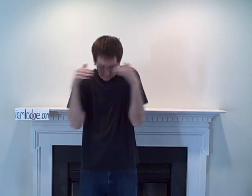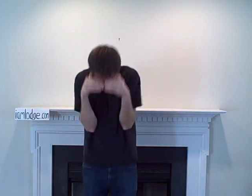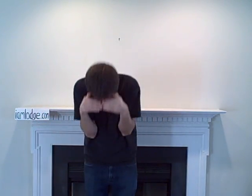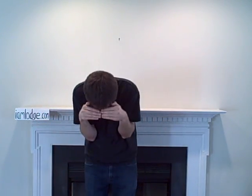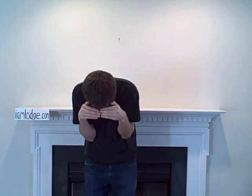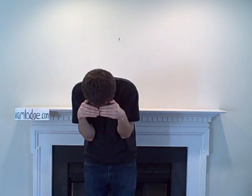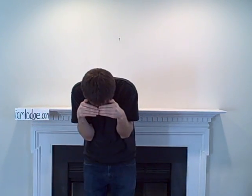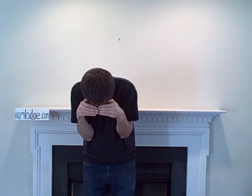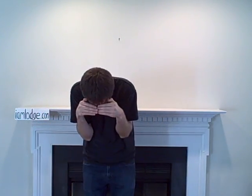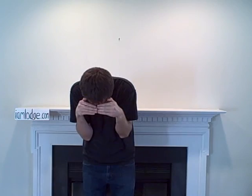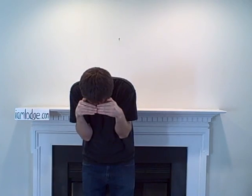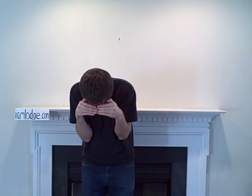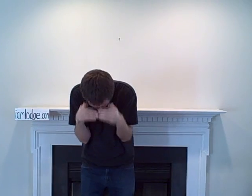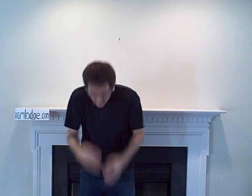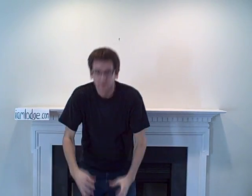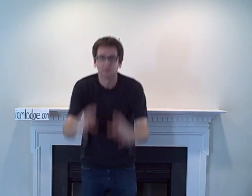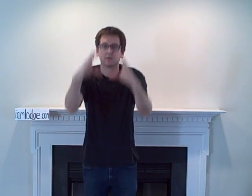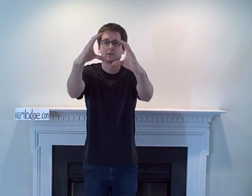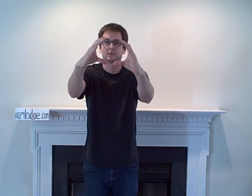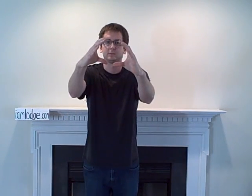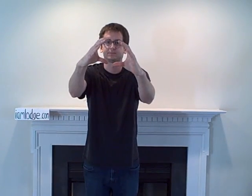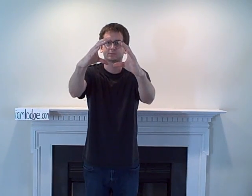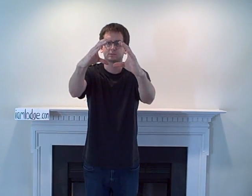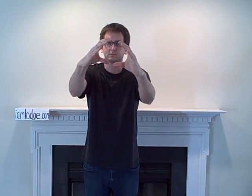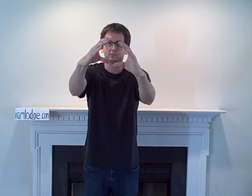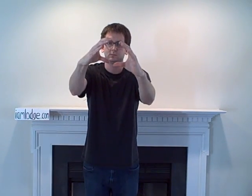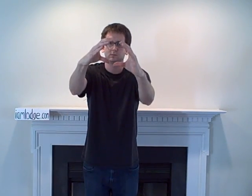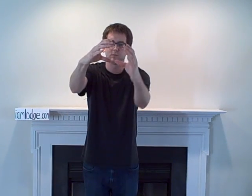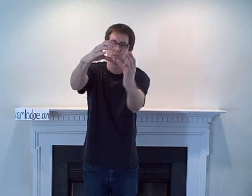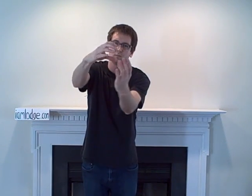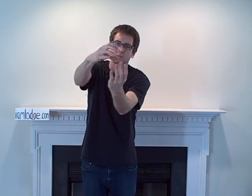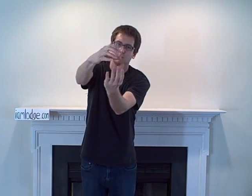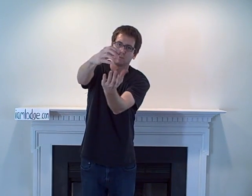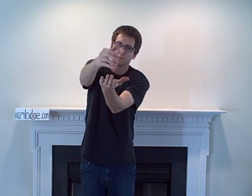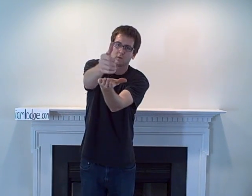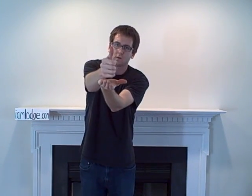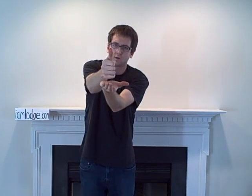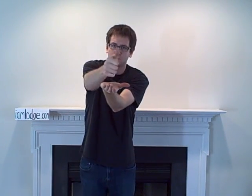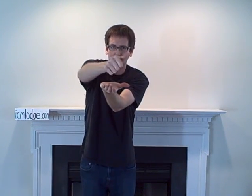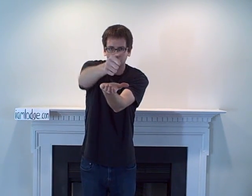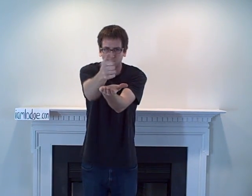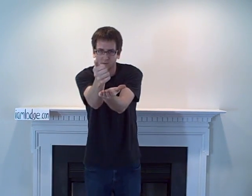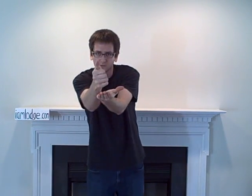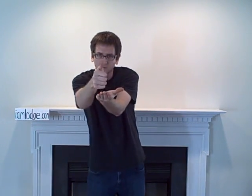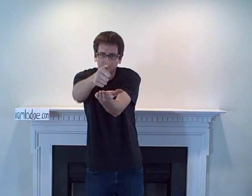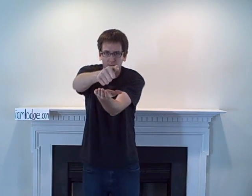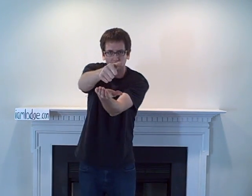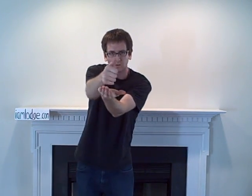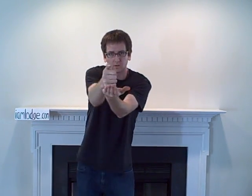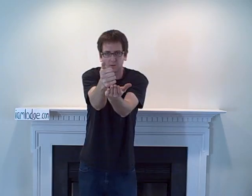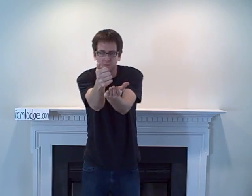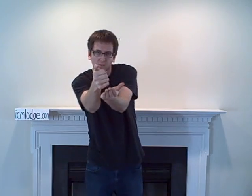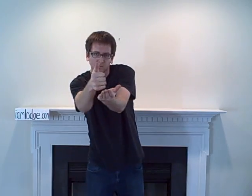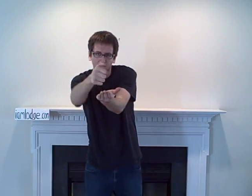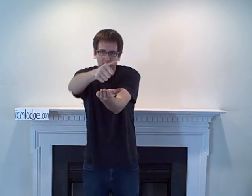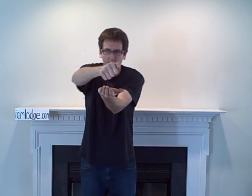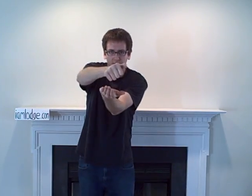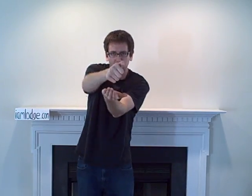afraid of the dark again. Now I gain control, grab the joystick and manage the nucleus.